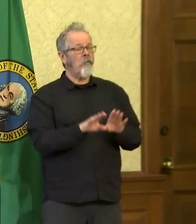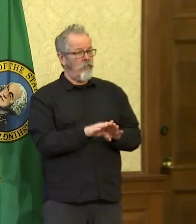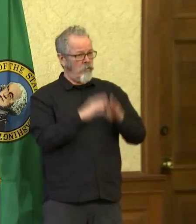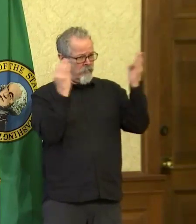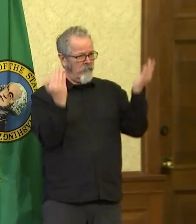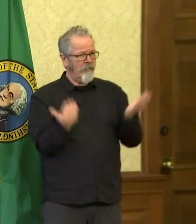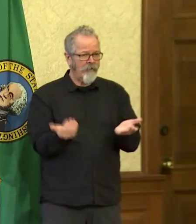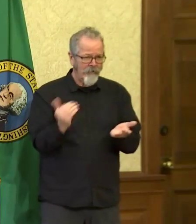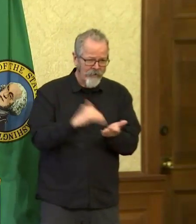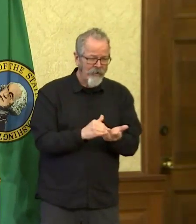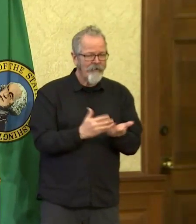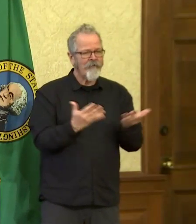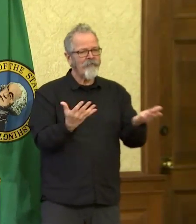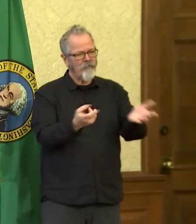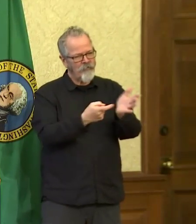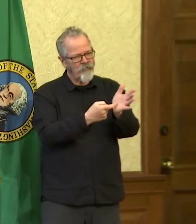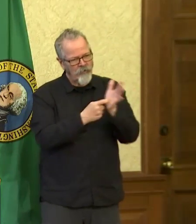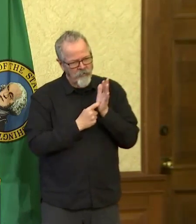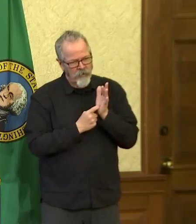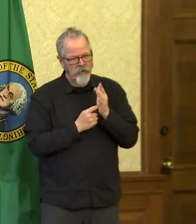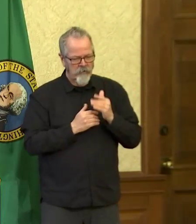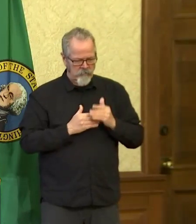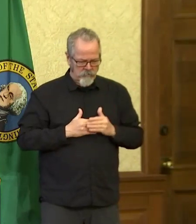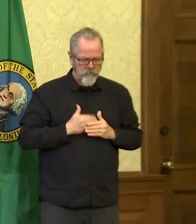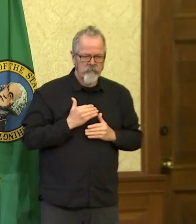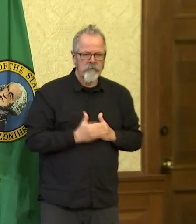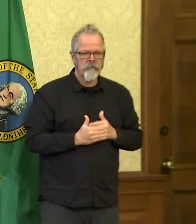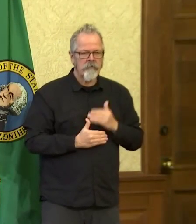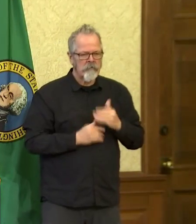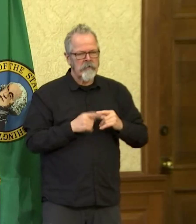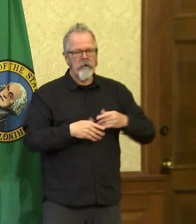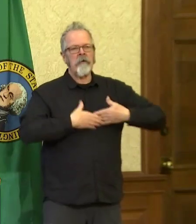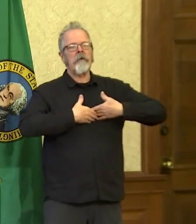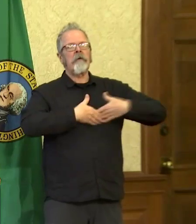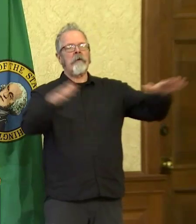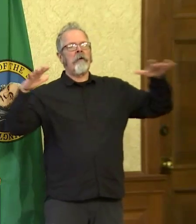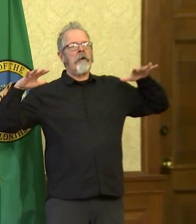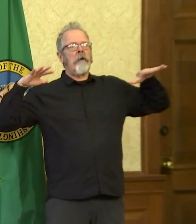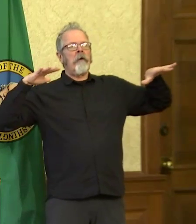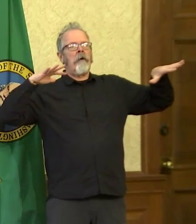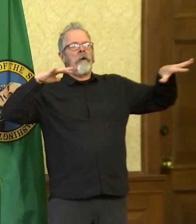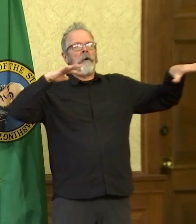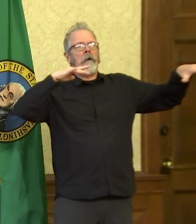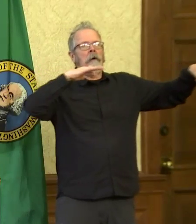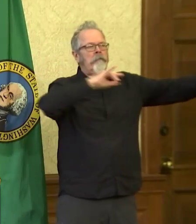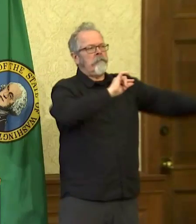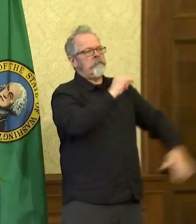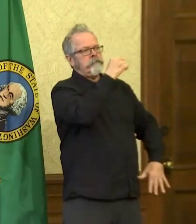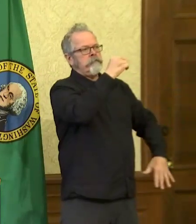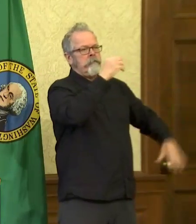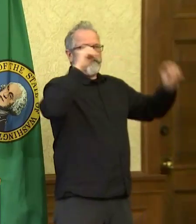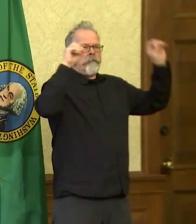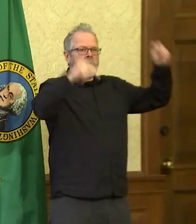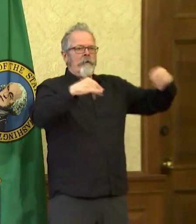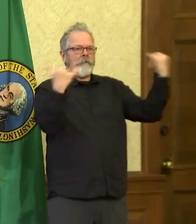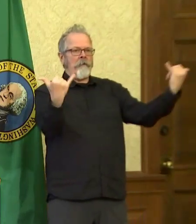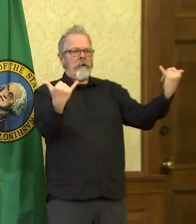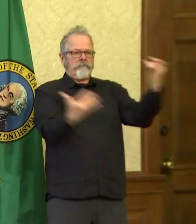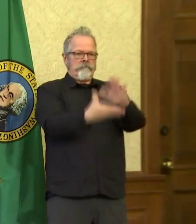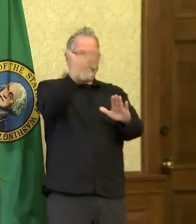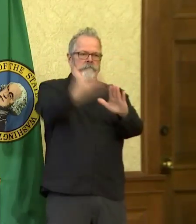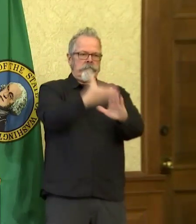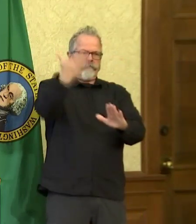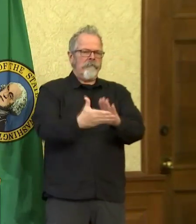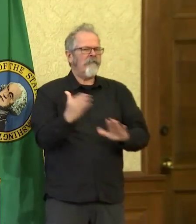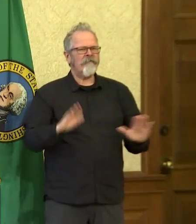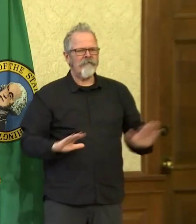weeks. We've now learned we think we can return to the industry safely. And obviously this is going to be a benefit not only to the workers, but to people who need